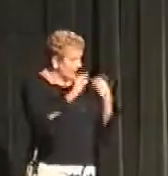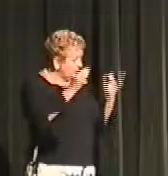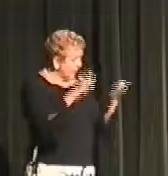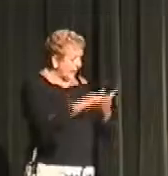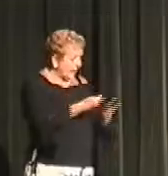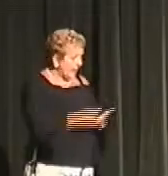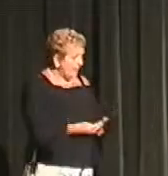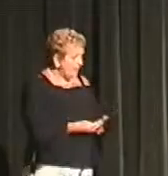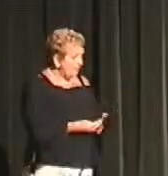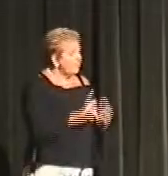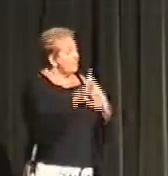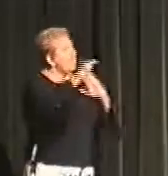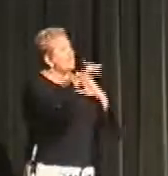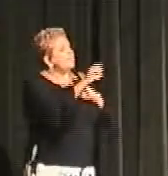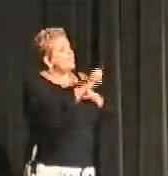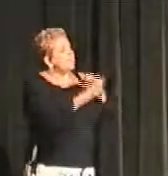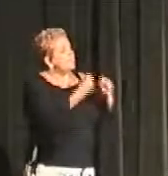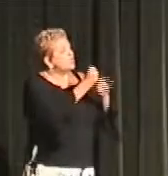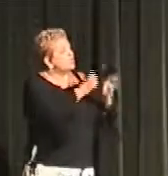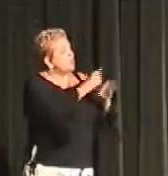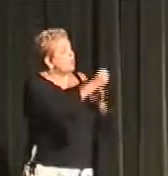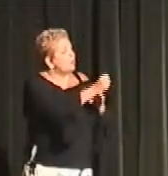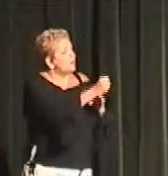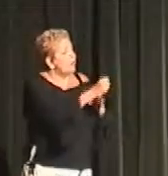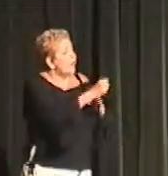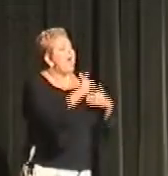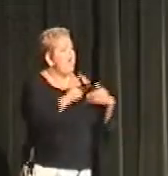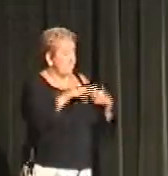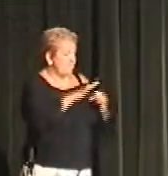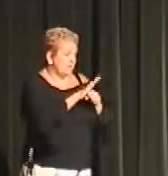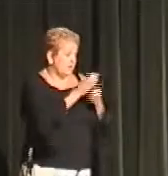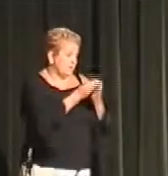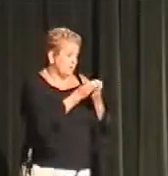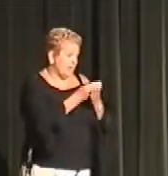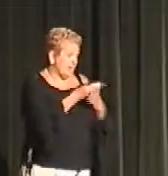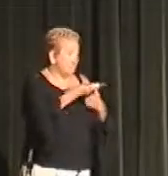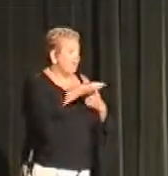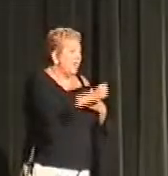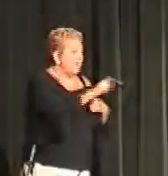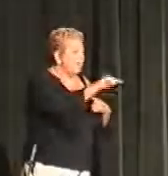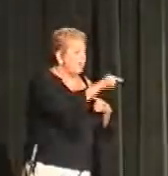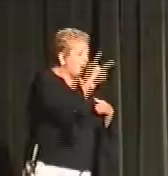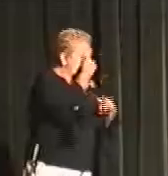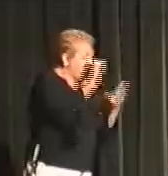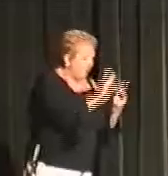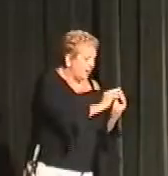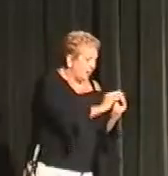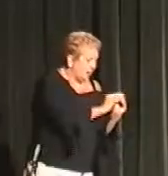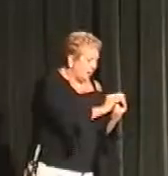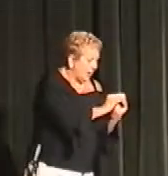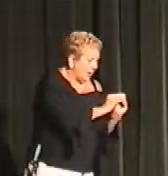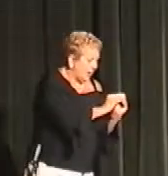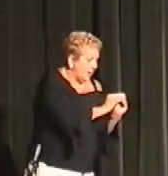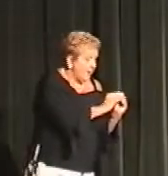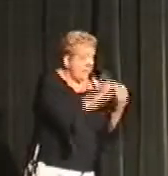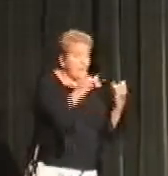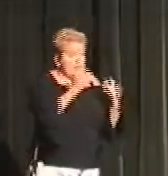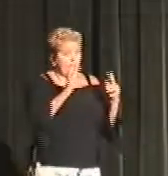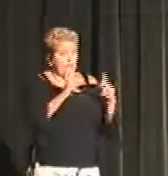Anonymous before I could afford to put $1 in the basket. You know, and I want you to know that because so many people these days come into Alcoholics Anonymous in